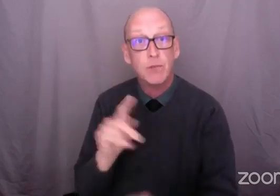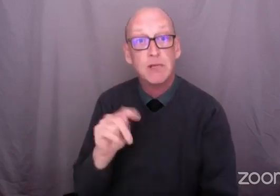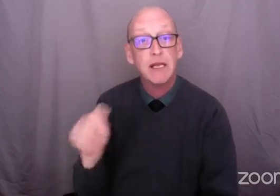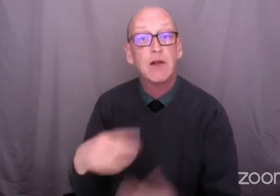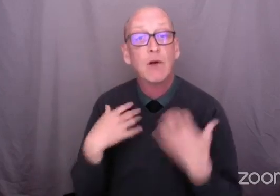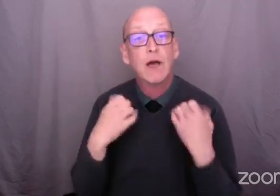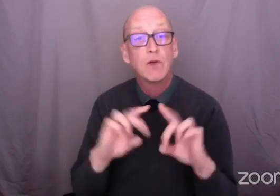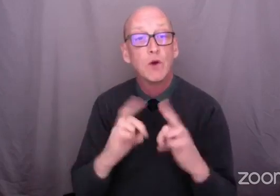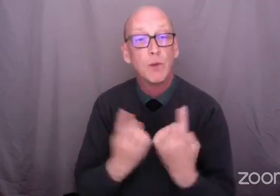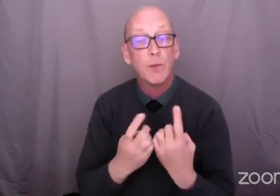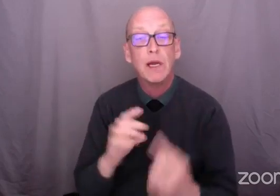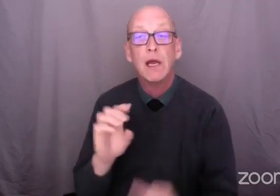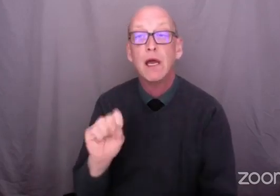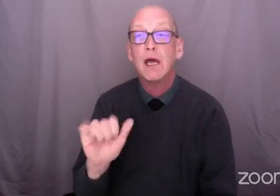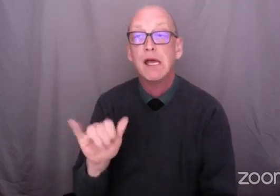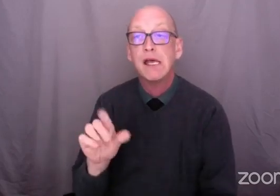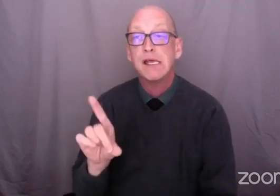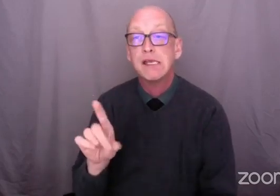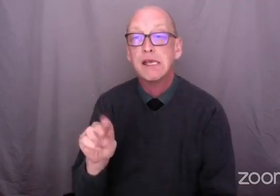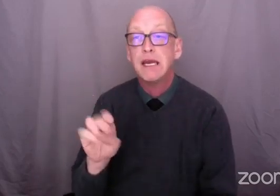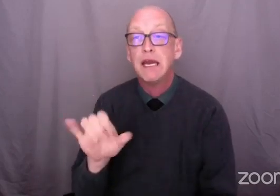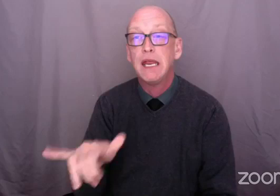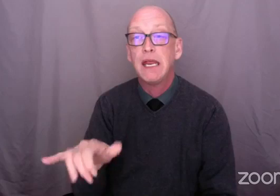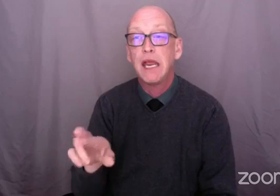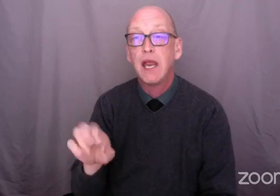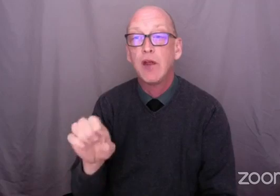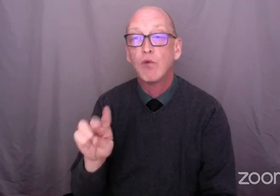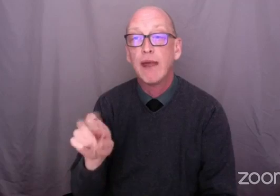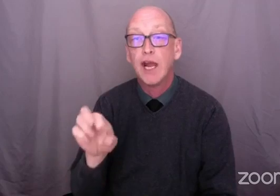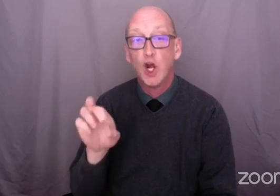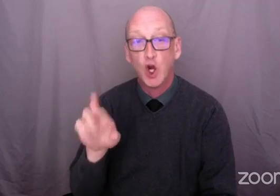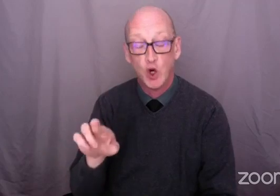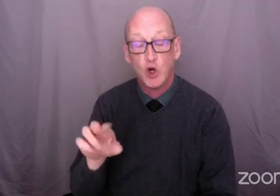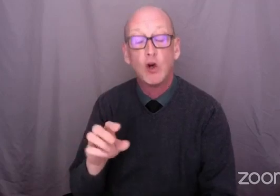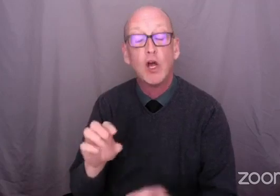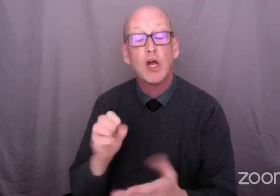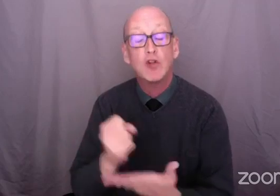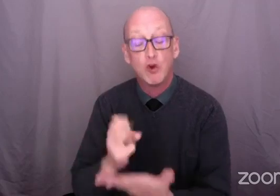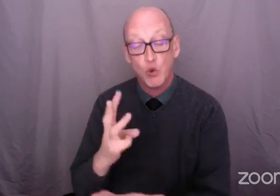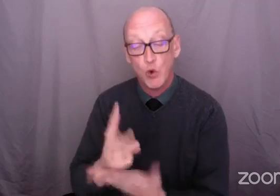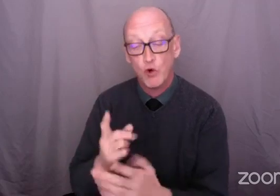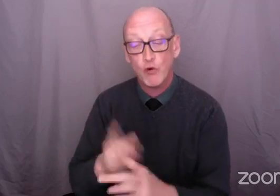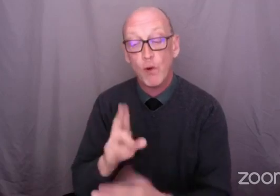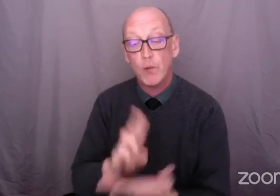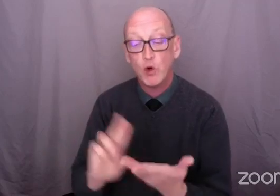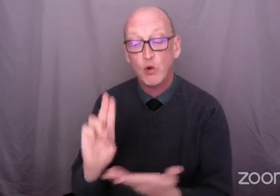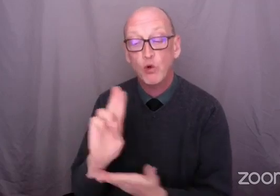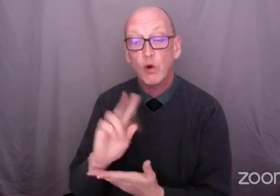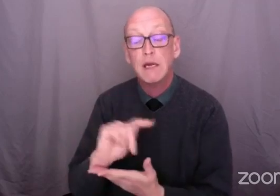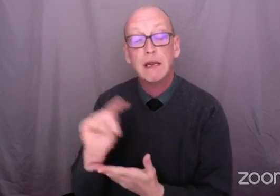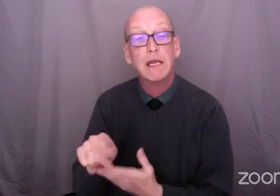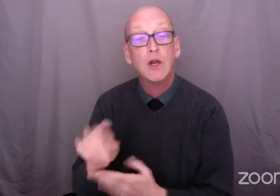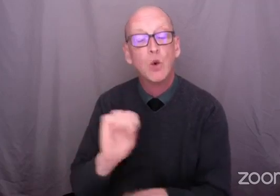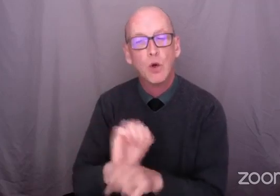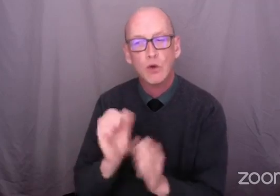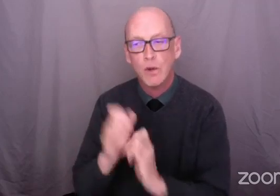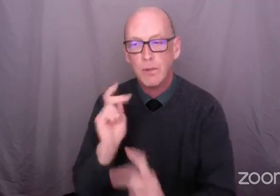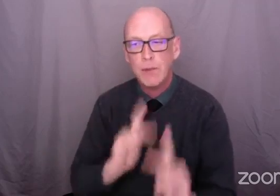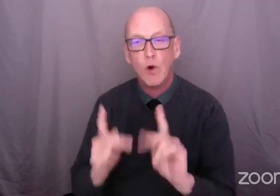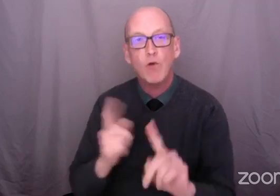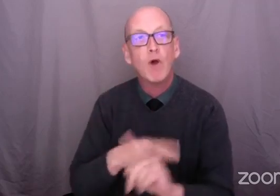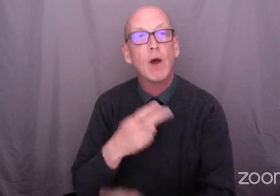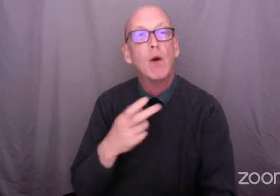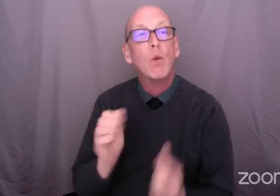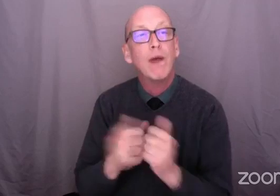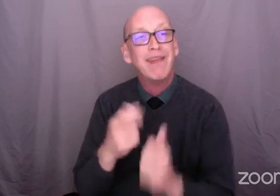a social worker from UTMC who works with people living with HIV through the Ryan White program, and